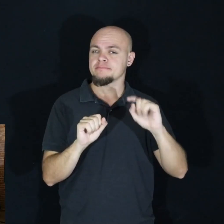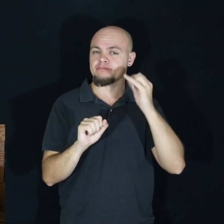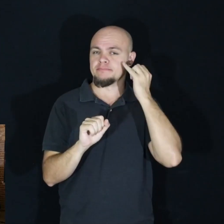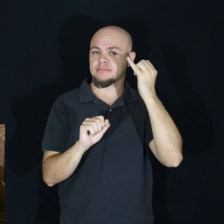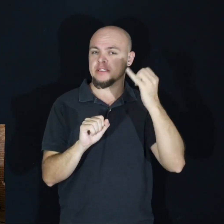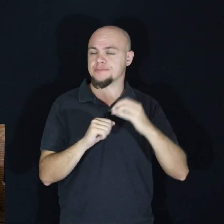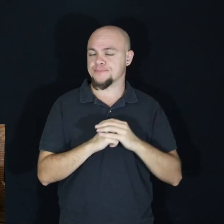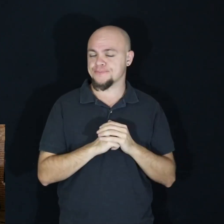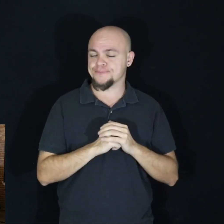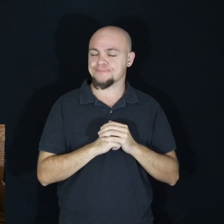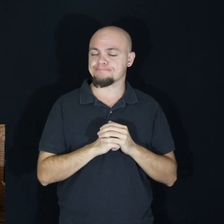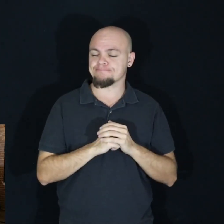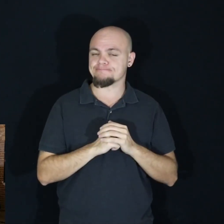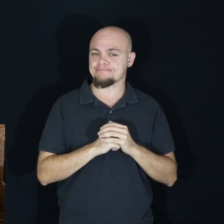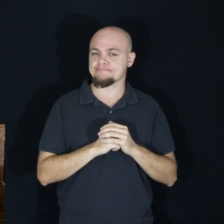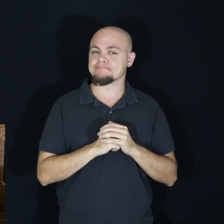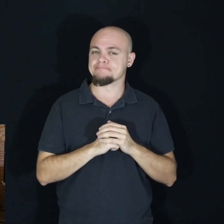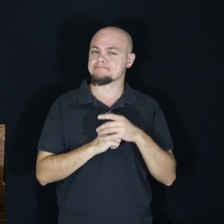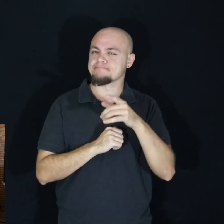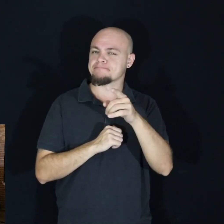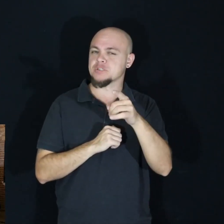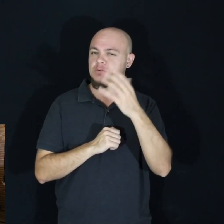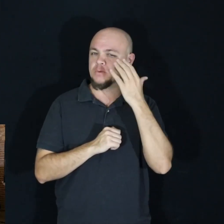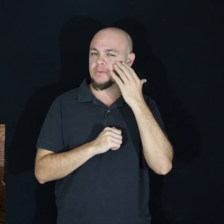I know a lot of you guys might relate to that.